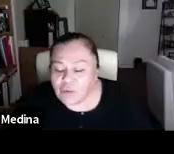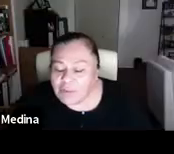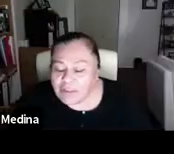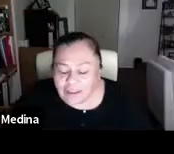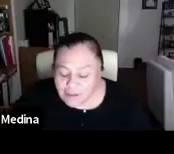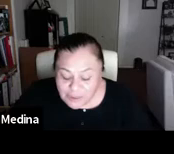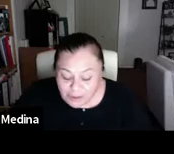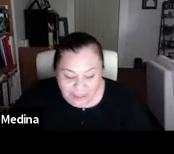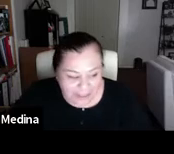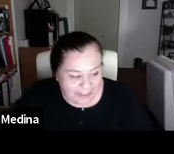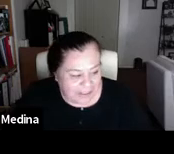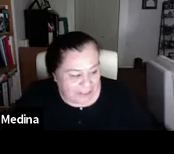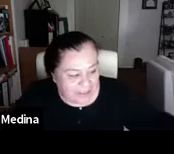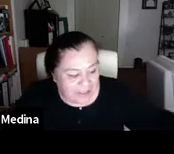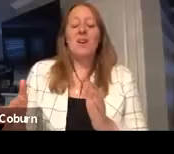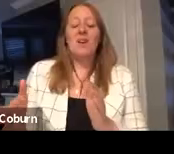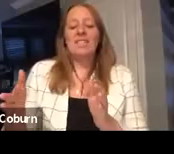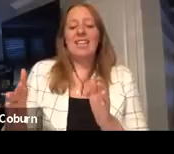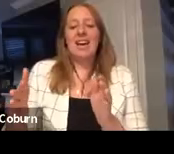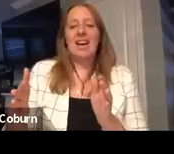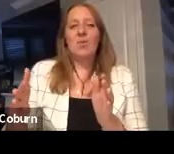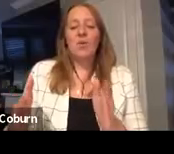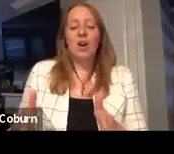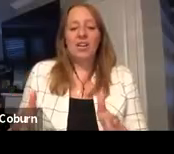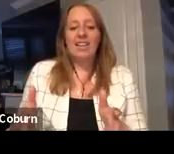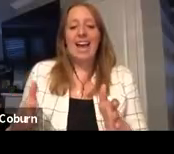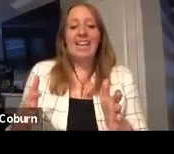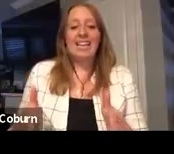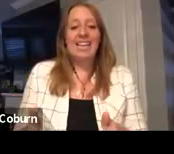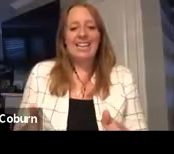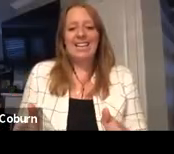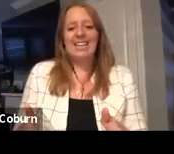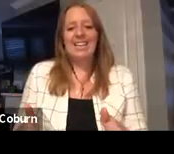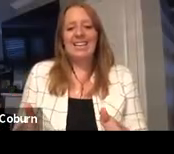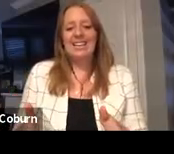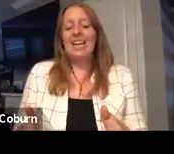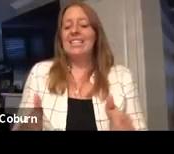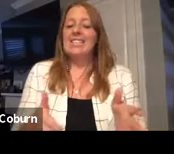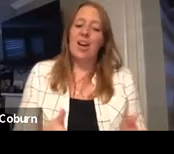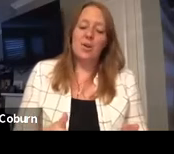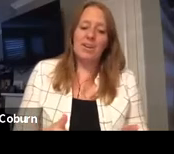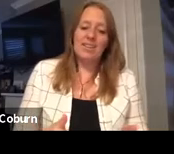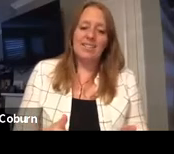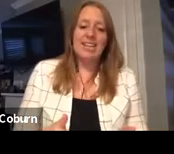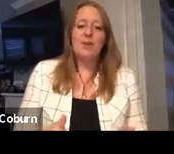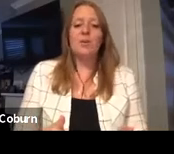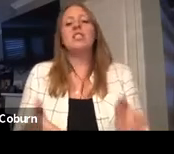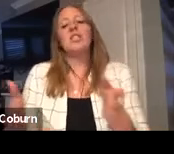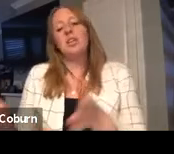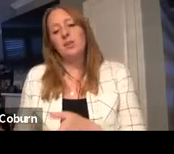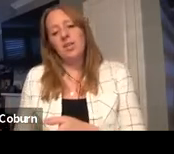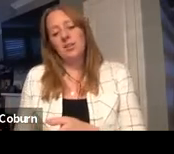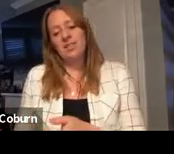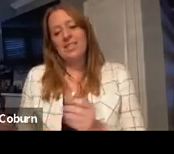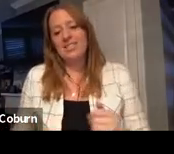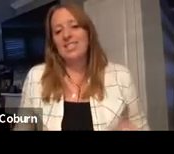Can you repeat that again? I'm sorry. If there was a word that he needed that he did not know in sign language, he